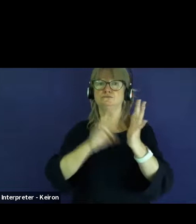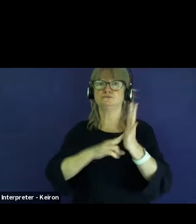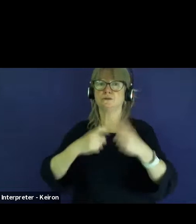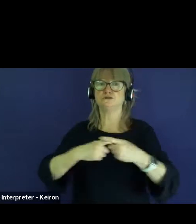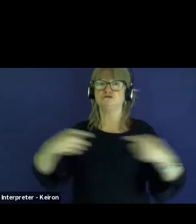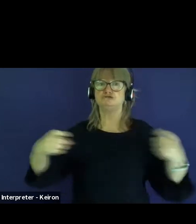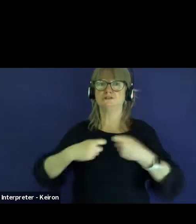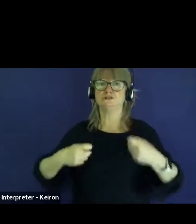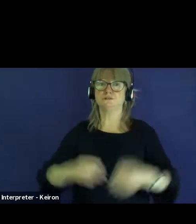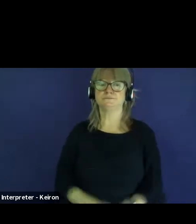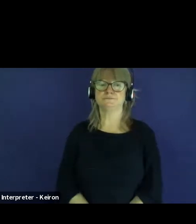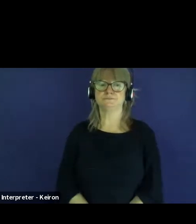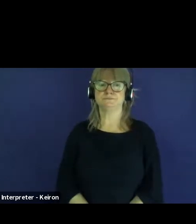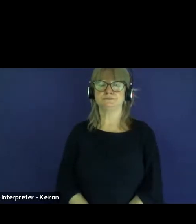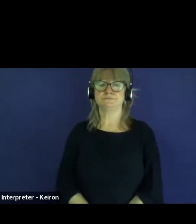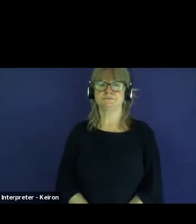Holding that position.